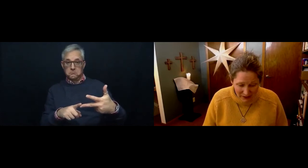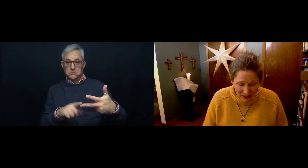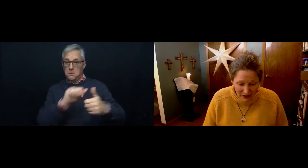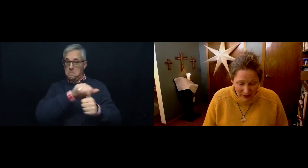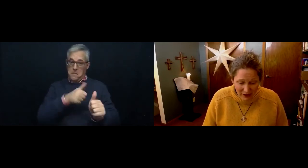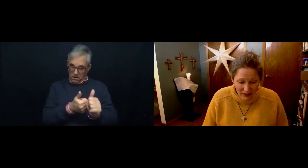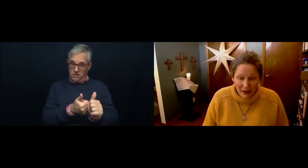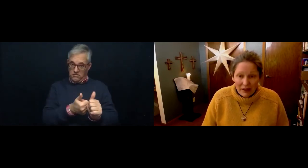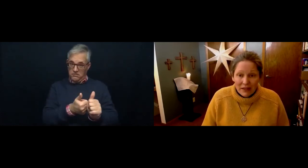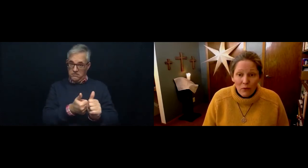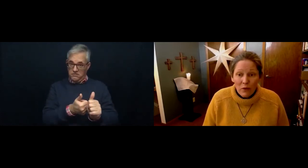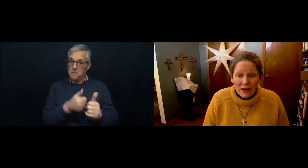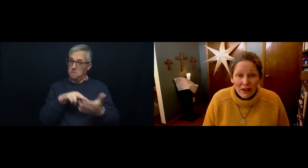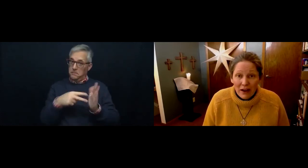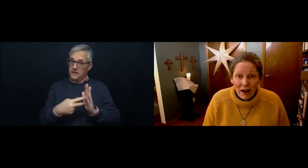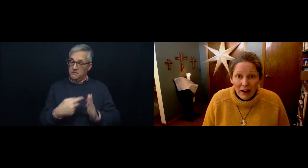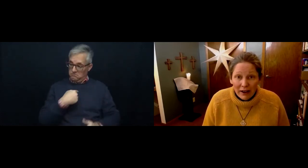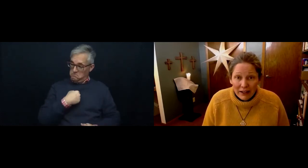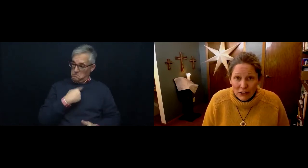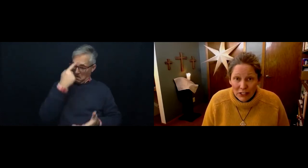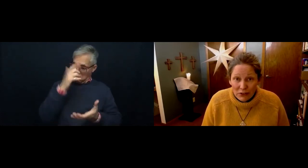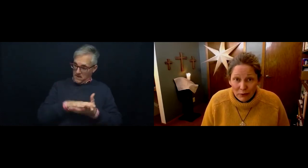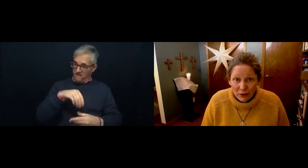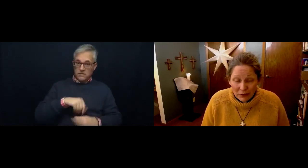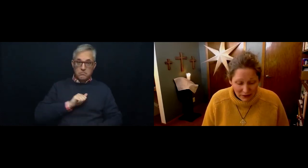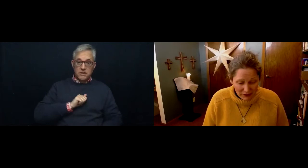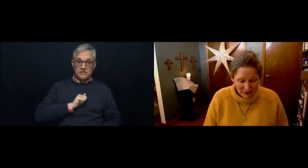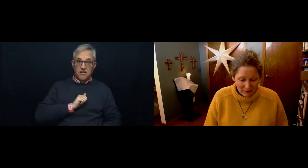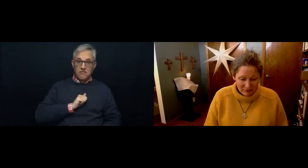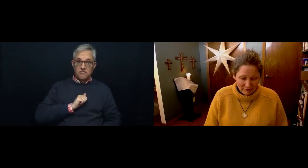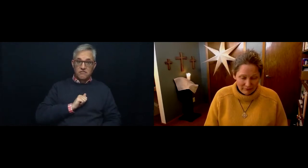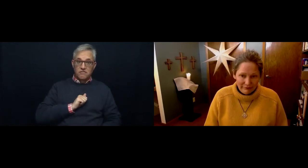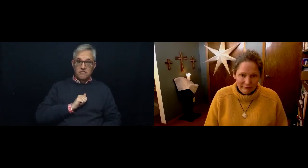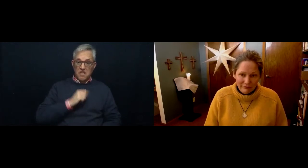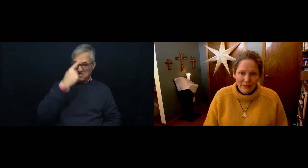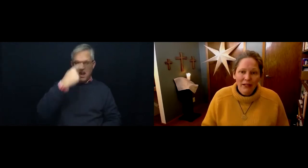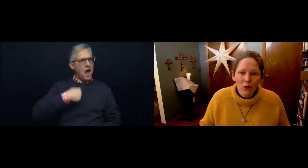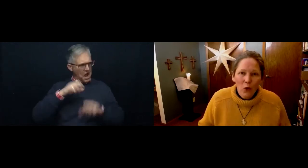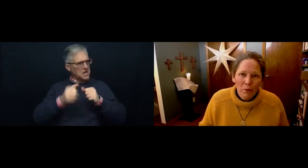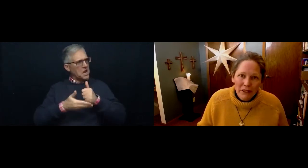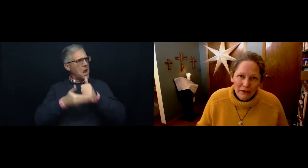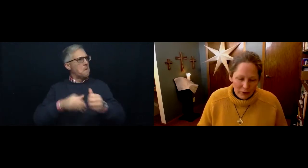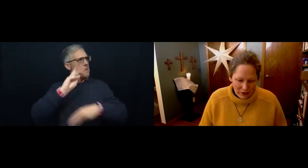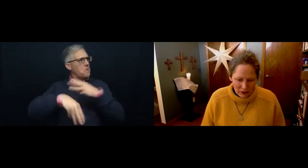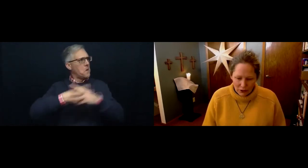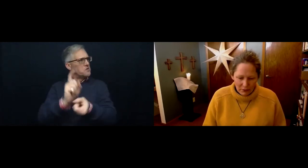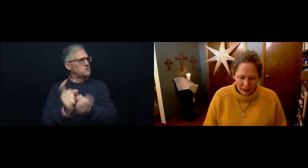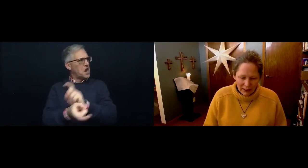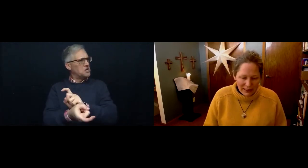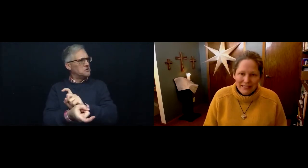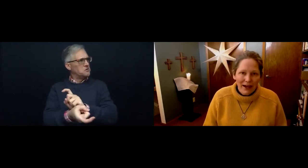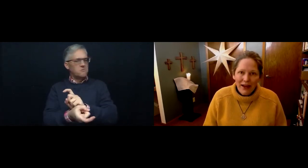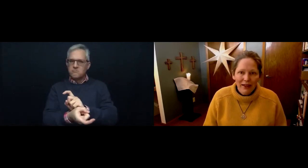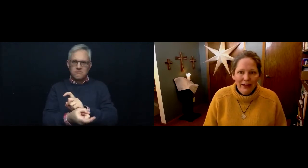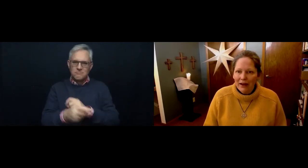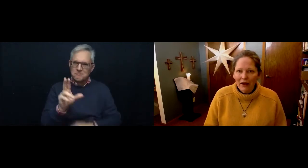ourselves that we can change the world. I know opening the door at the church building,